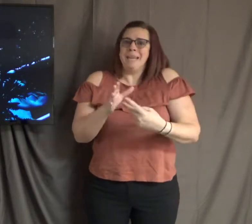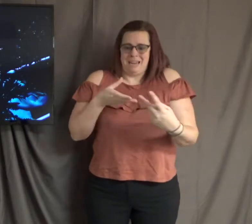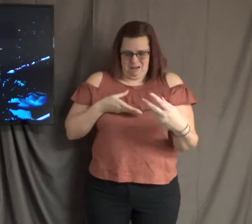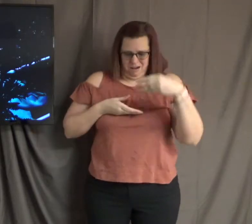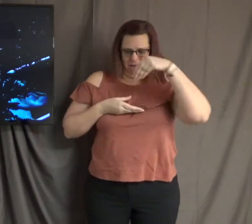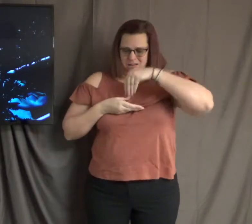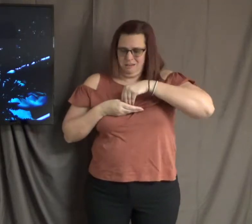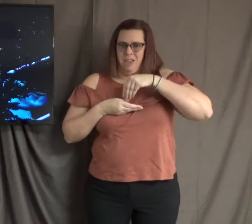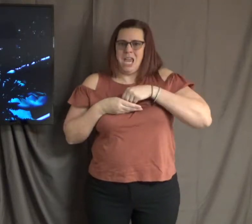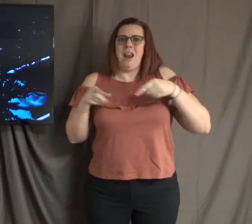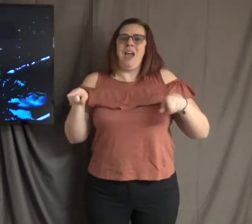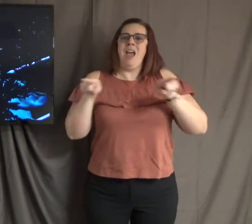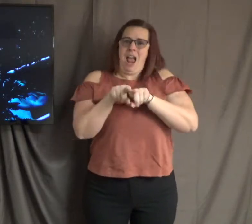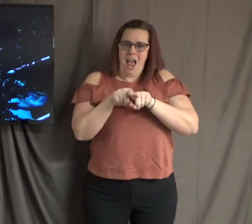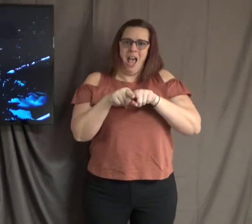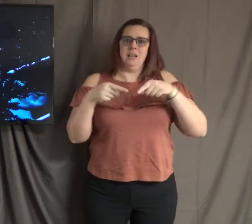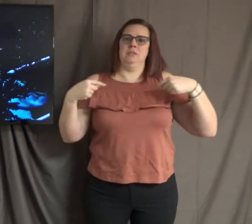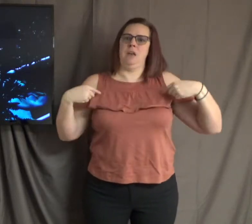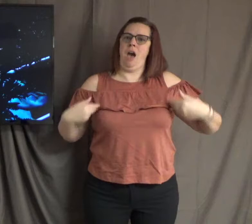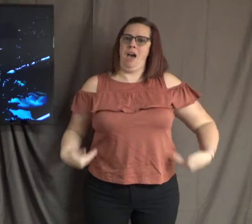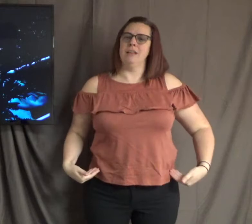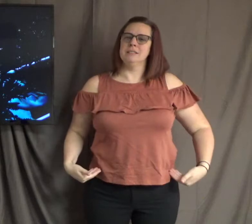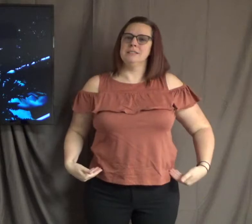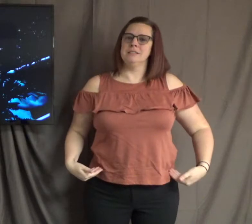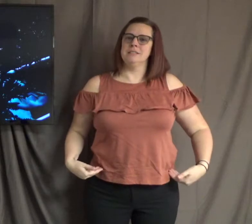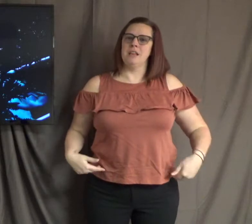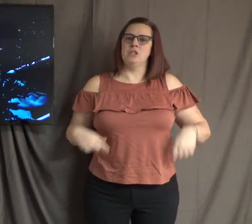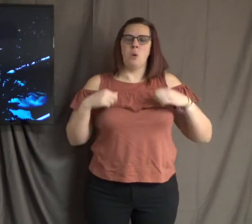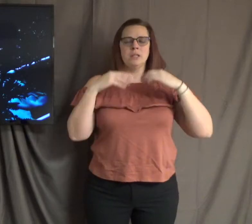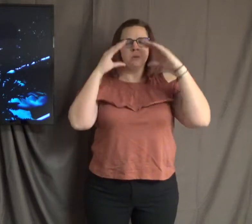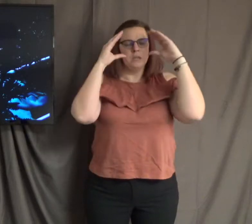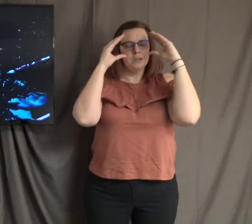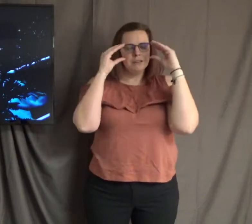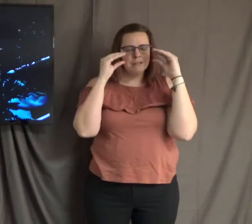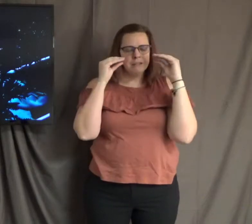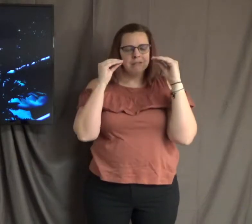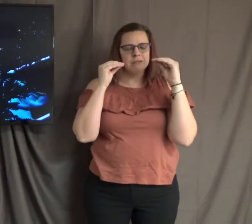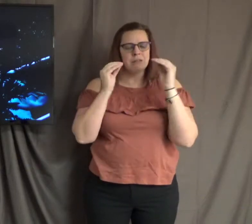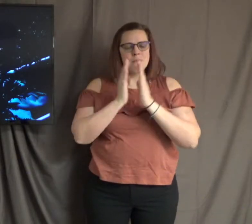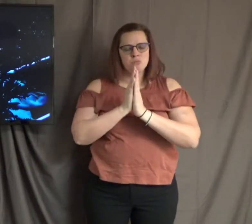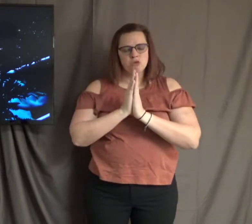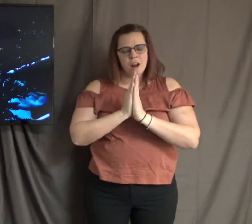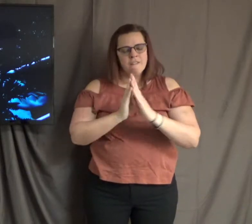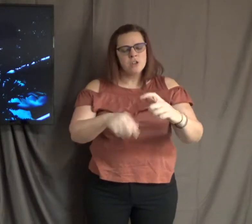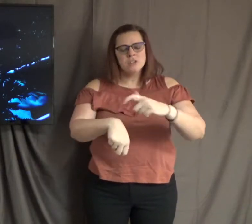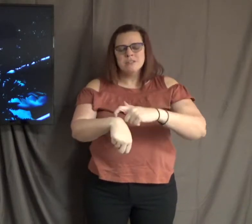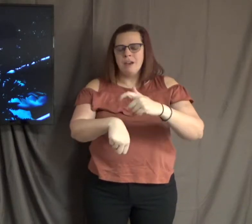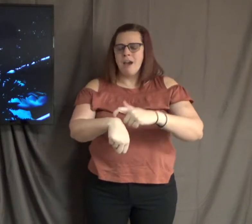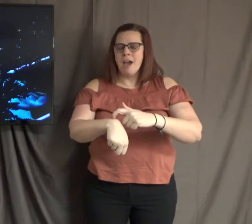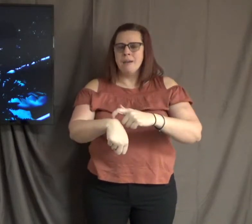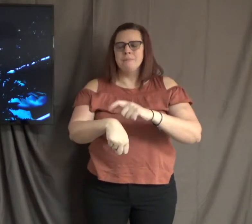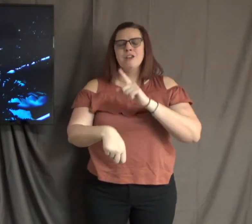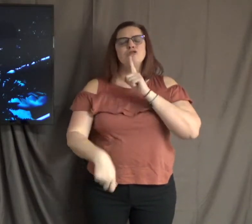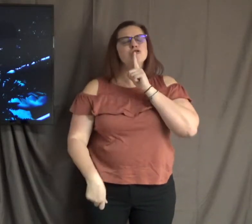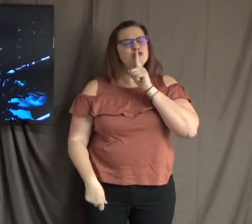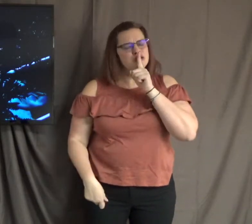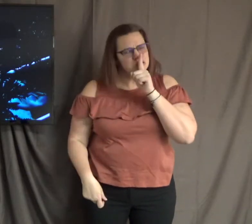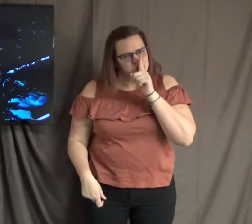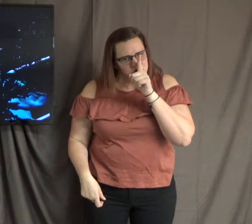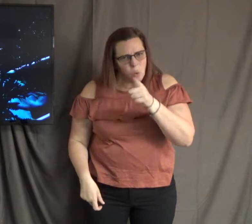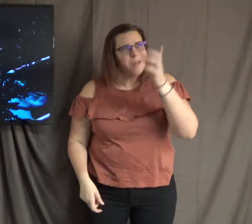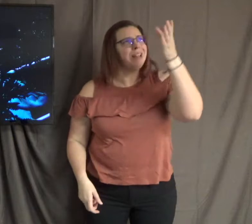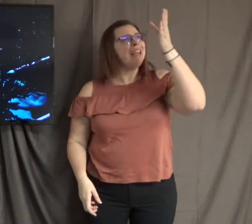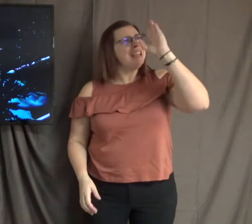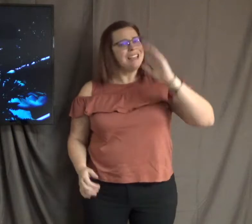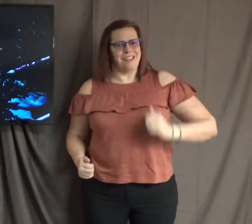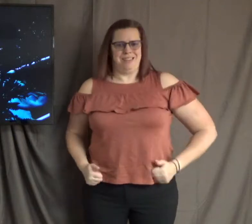as us. As we close our eyes into this prayerful time, surely the presence is in this